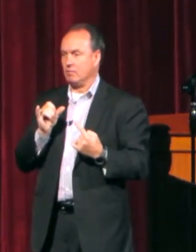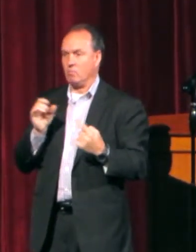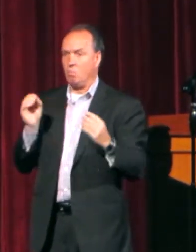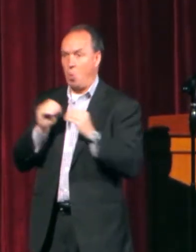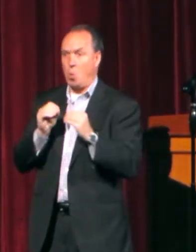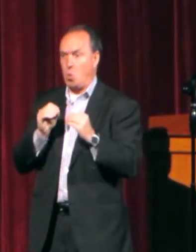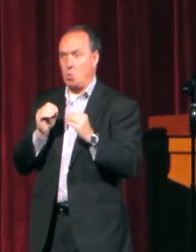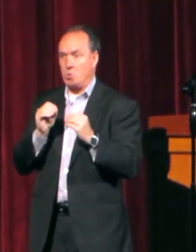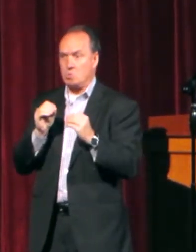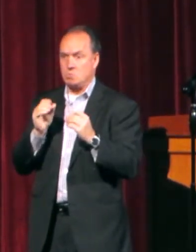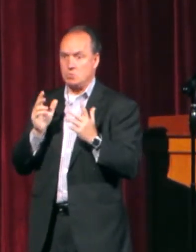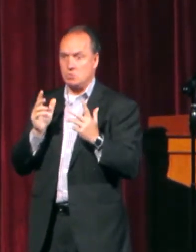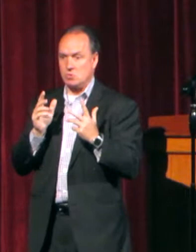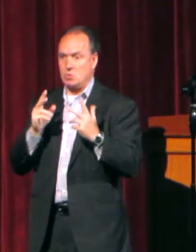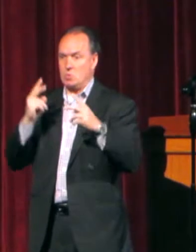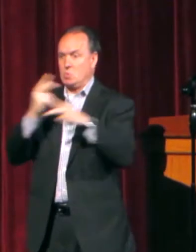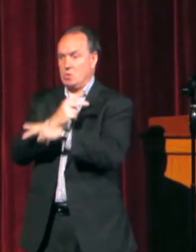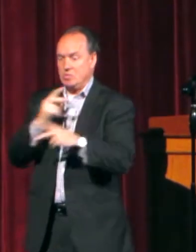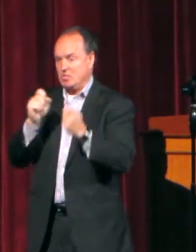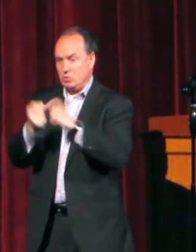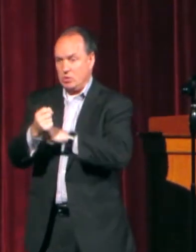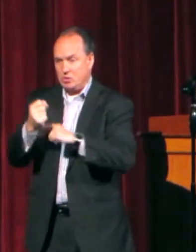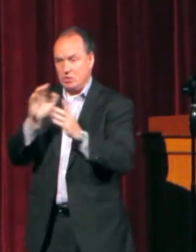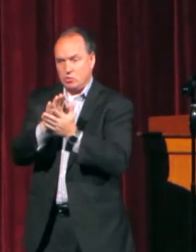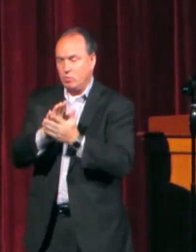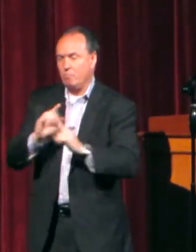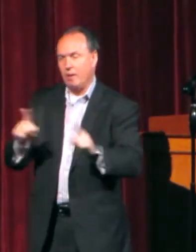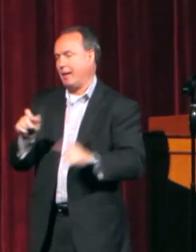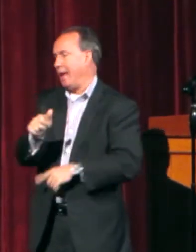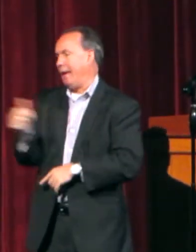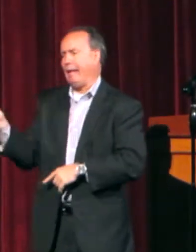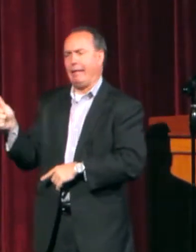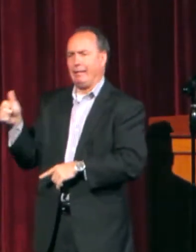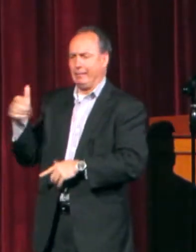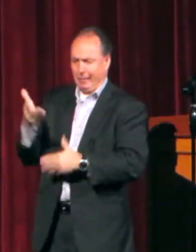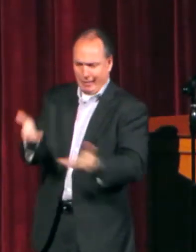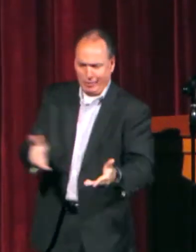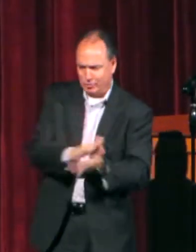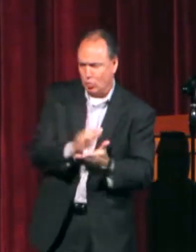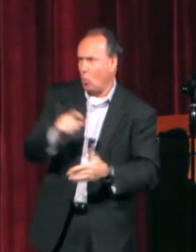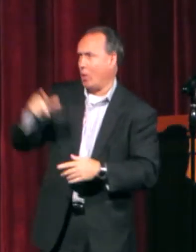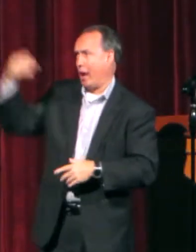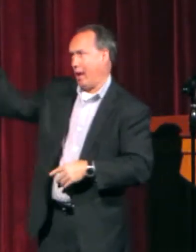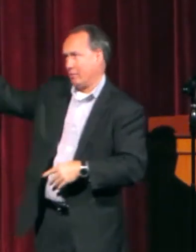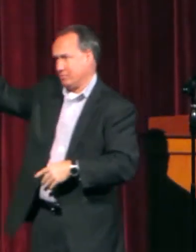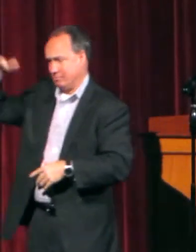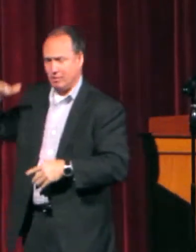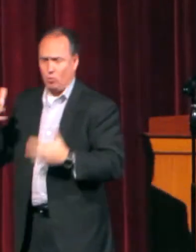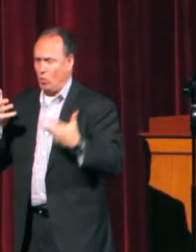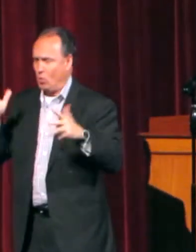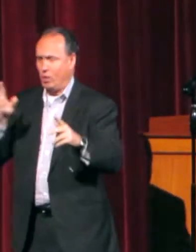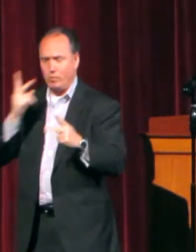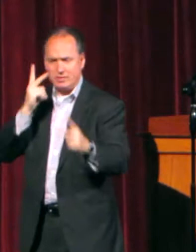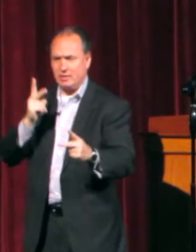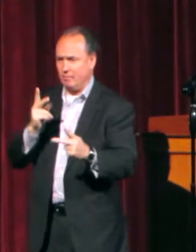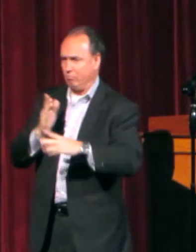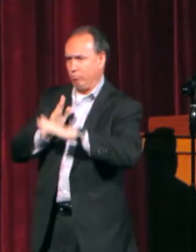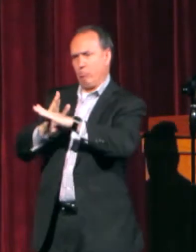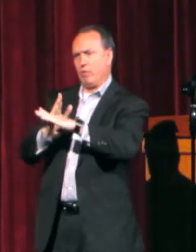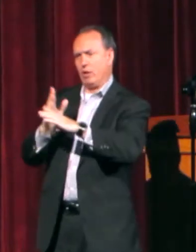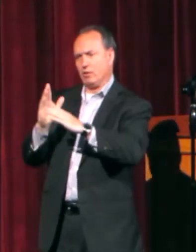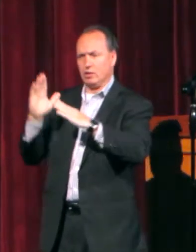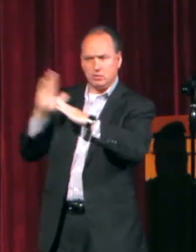are. But any of them, we don't want, and we don't want to see happen. So prevention is the number one